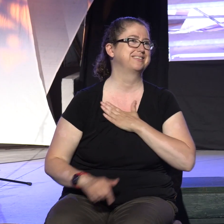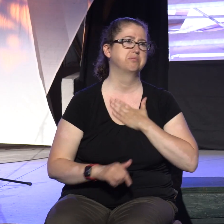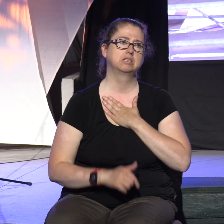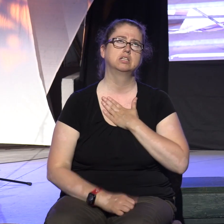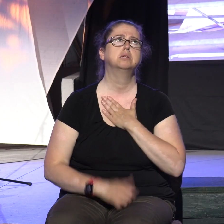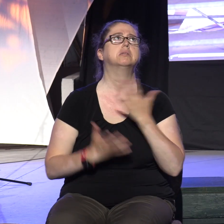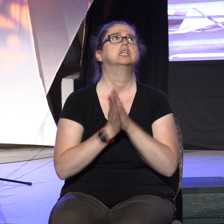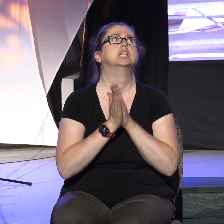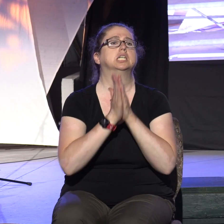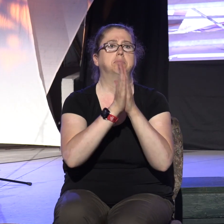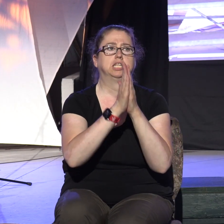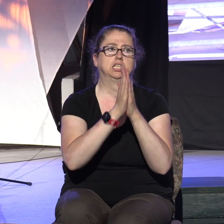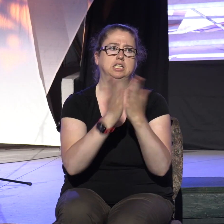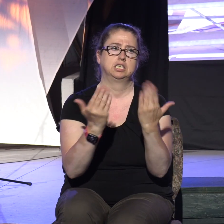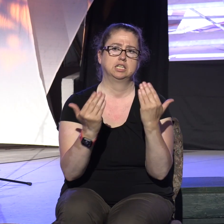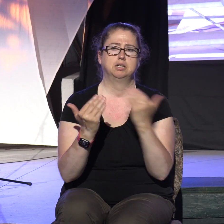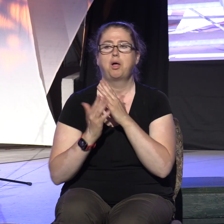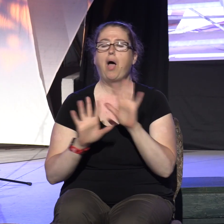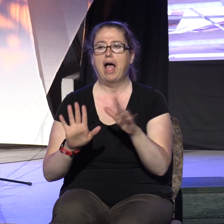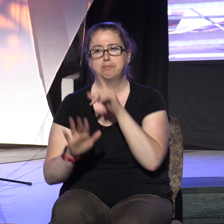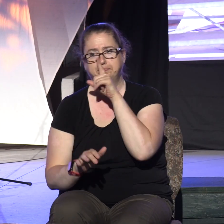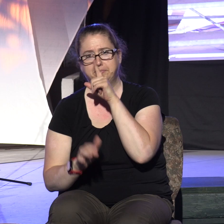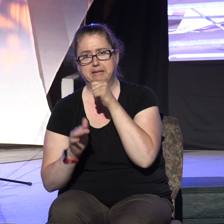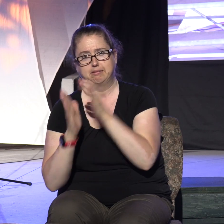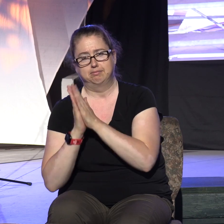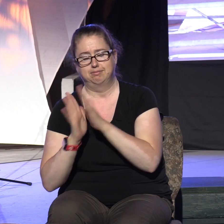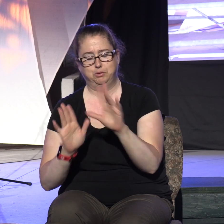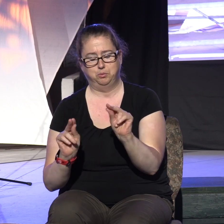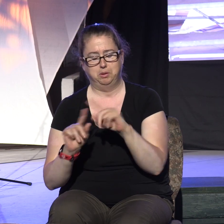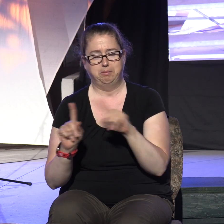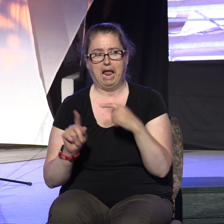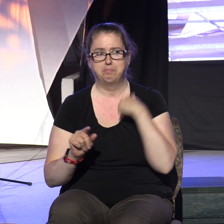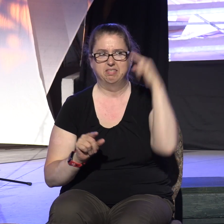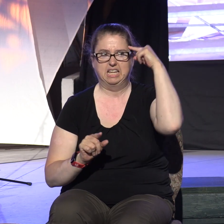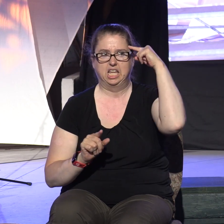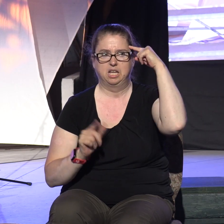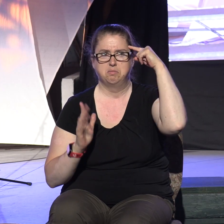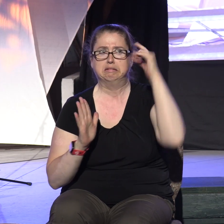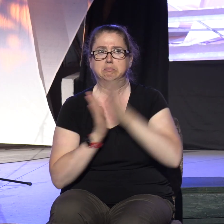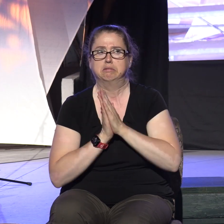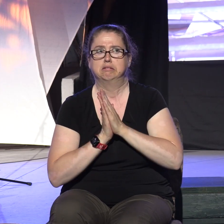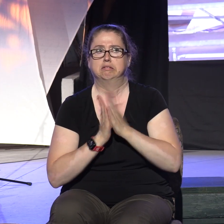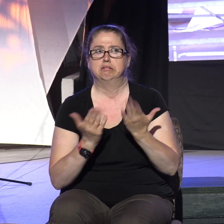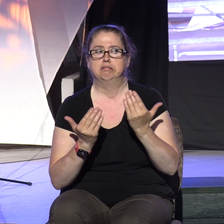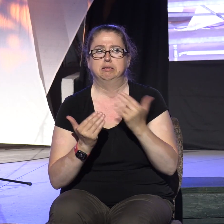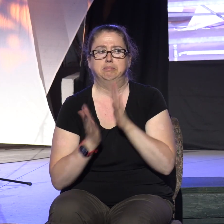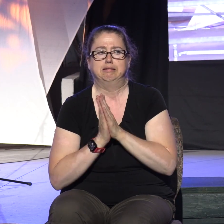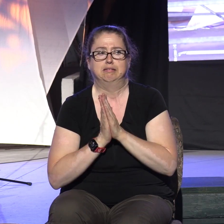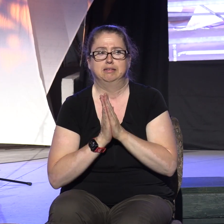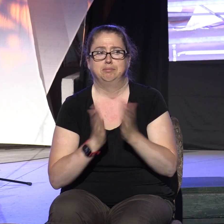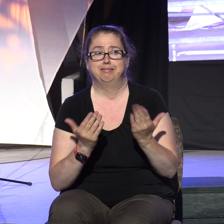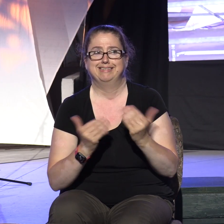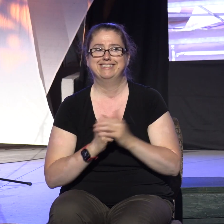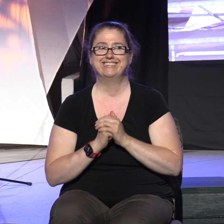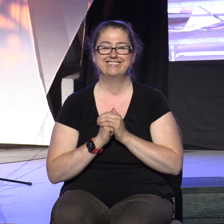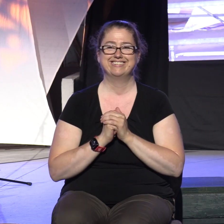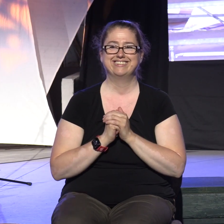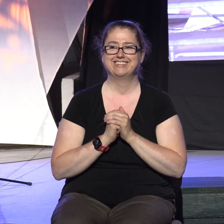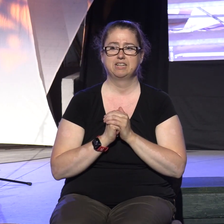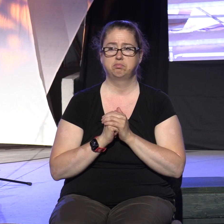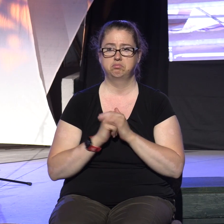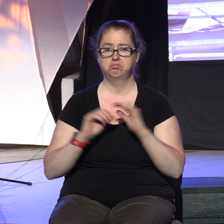And nobody said anything. They just sat there. And so does somebody have something that they can say about